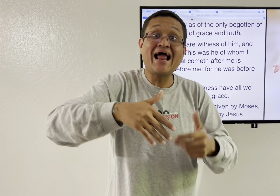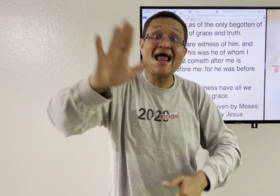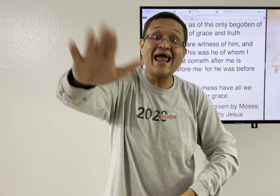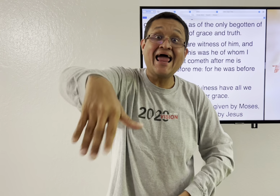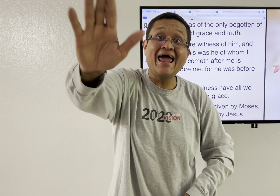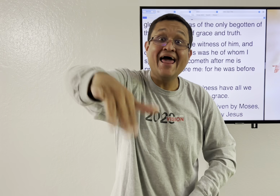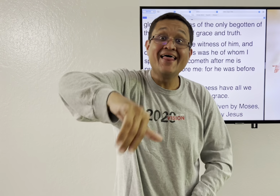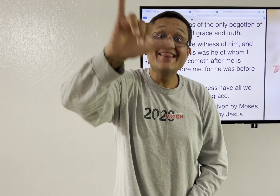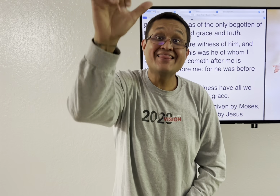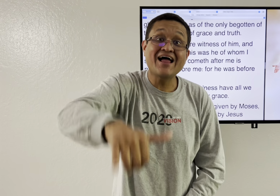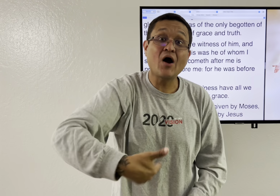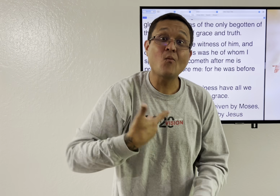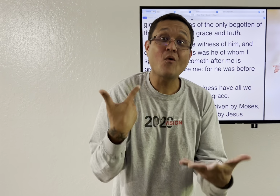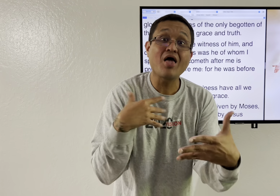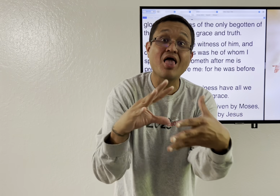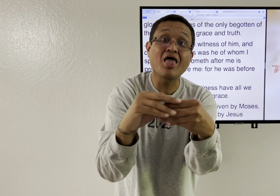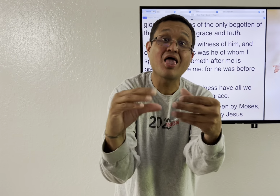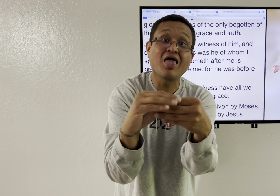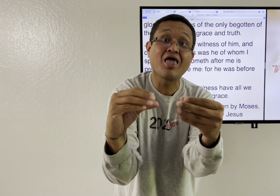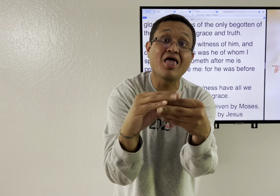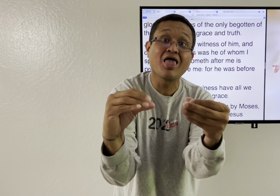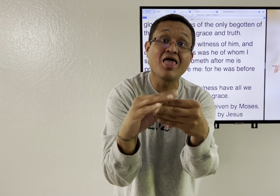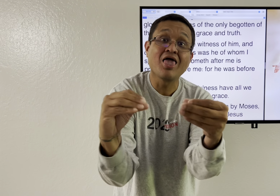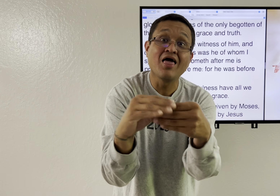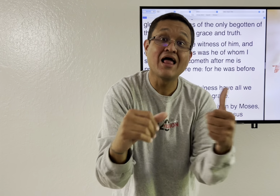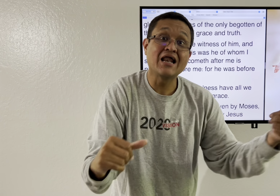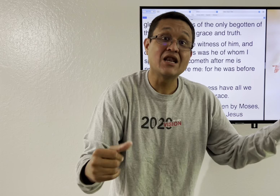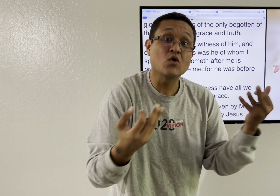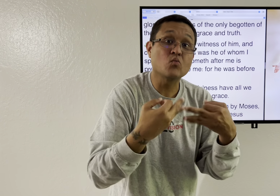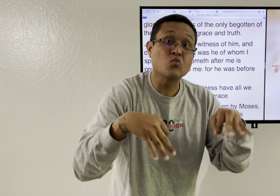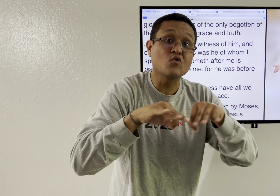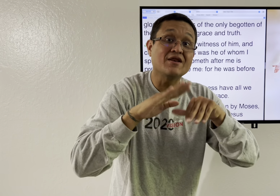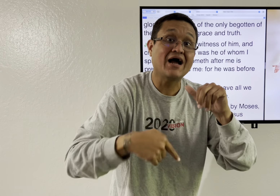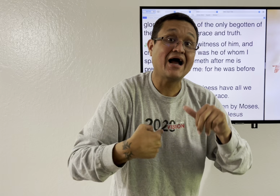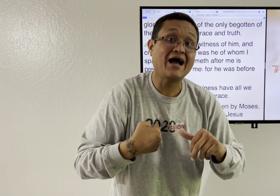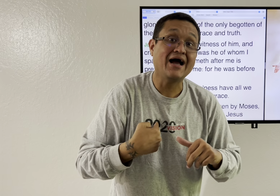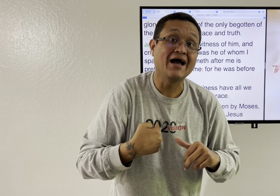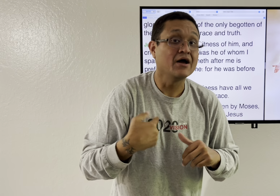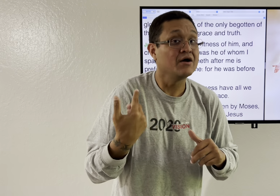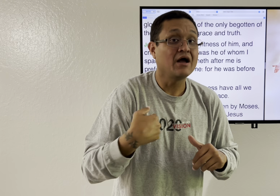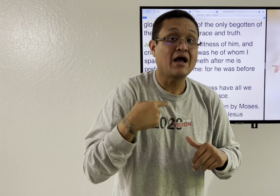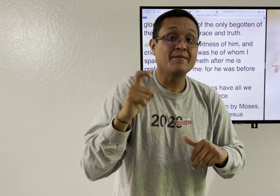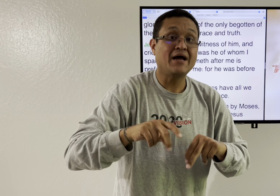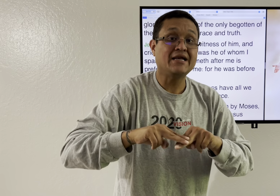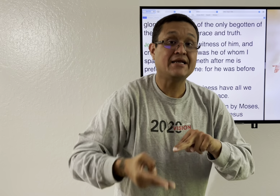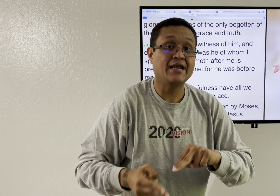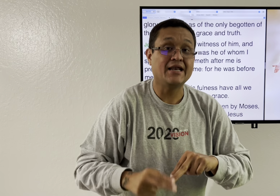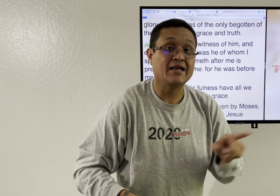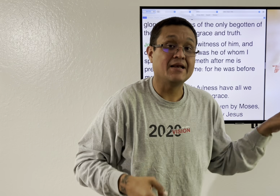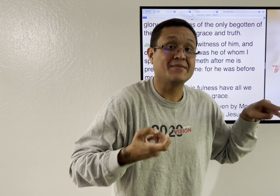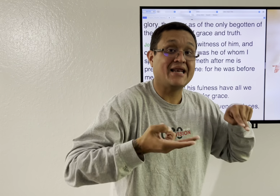of saying that. That's who I was talking about. That's who I was commenting about. He's more worthy than I.